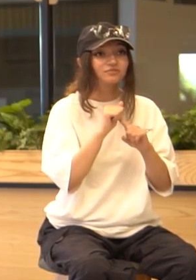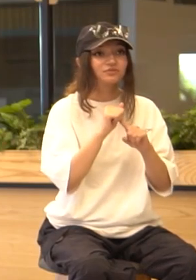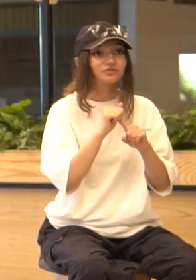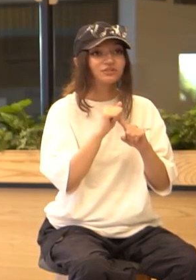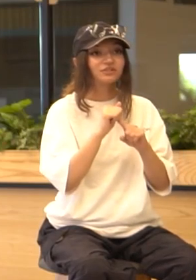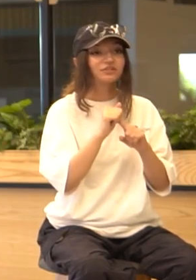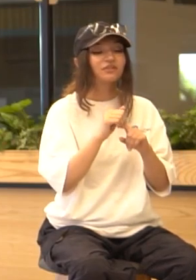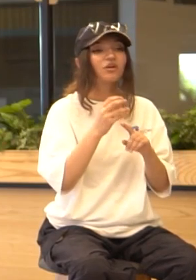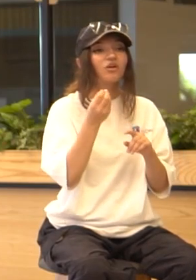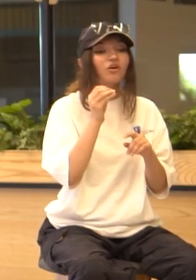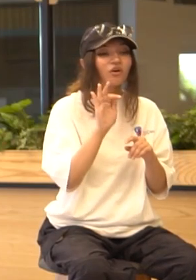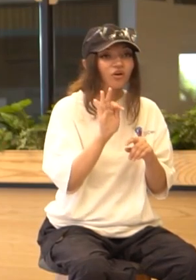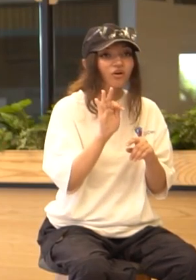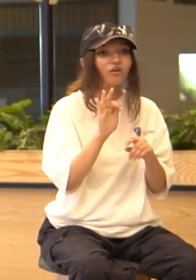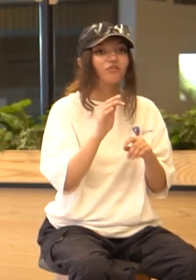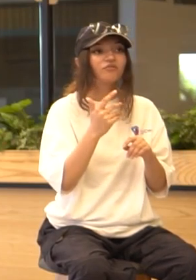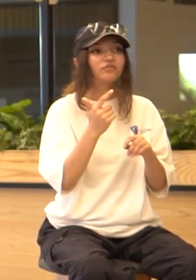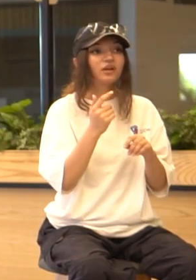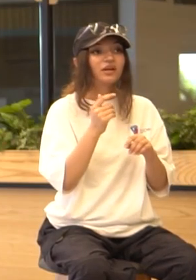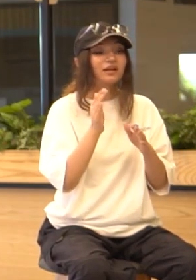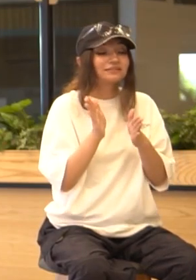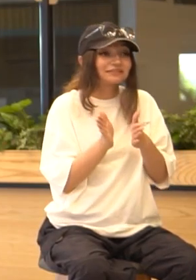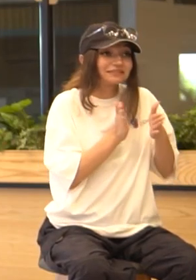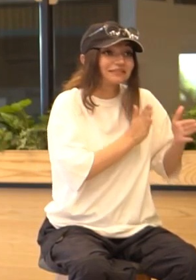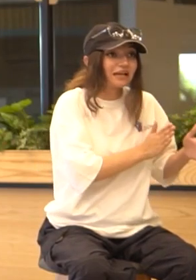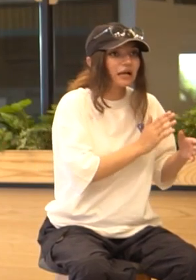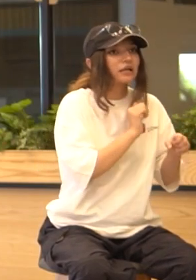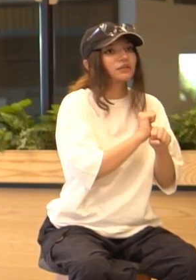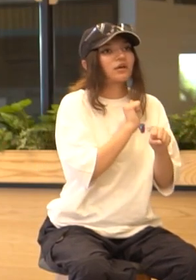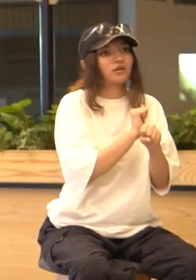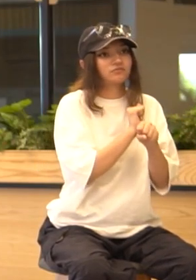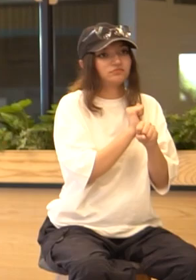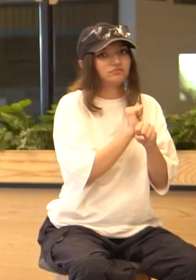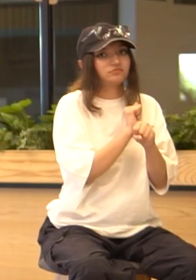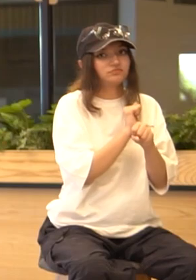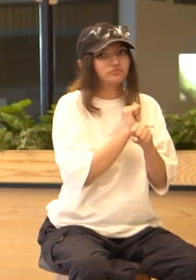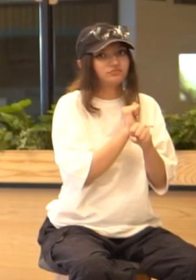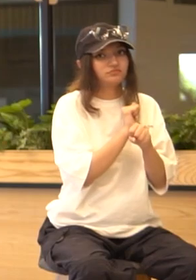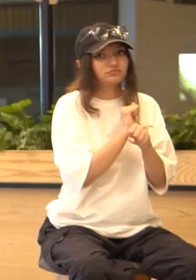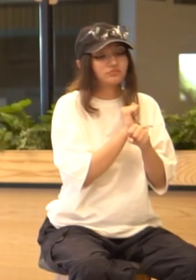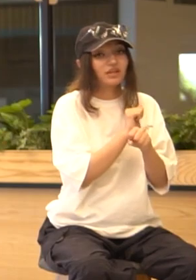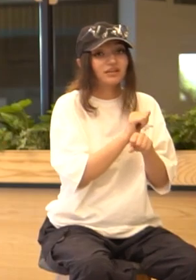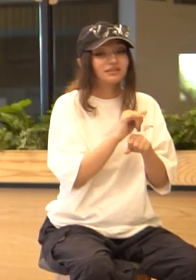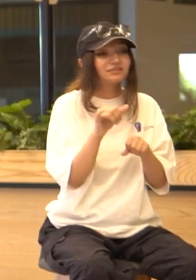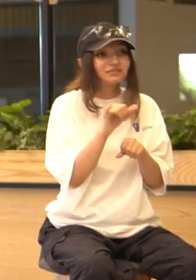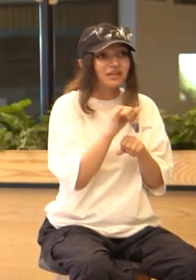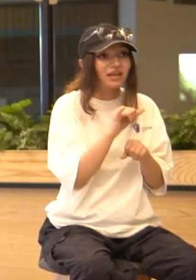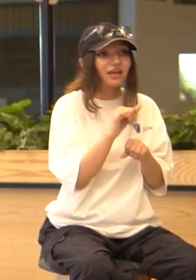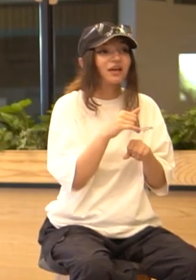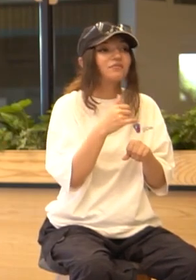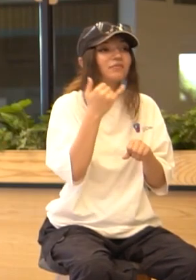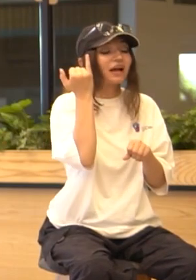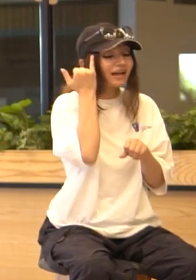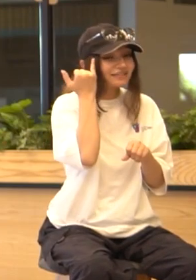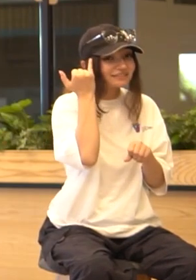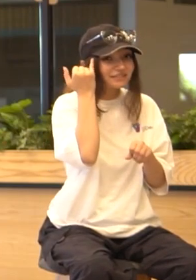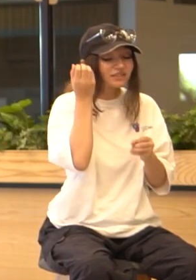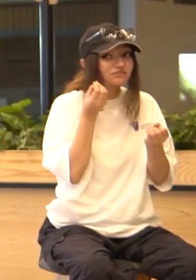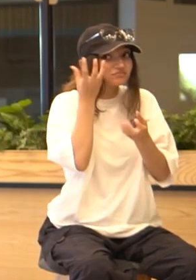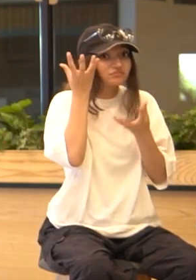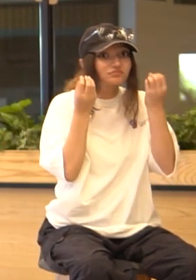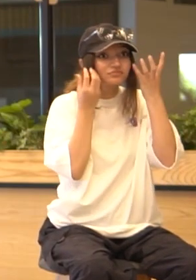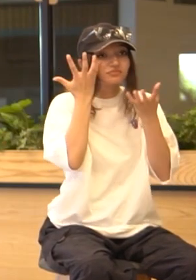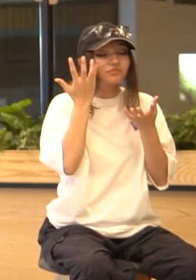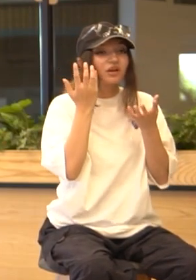creative side projects. As a creative, like I said, it's creativity is not linear. It's very